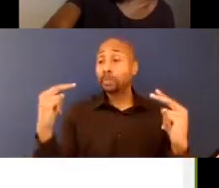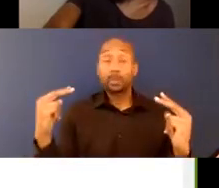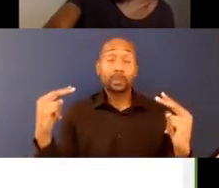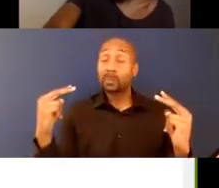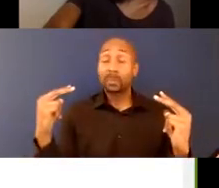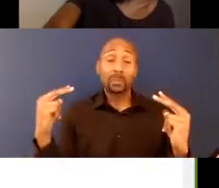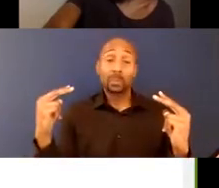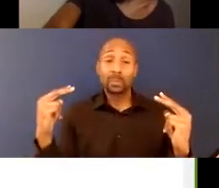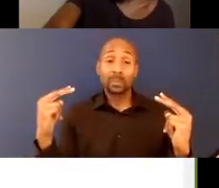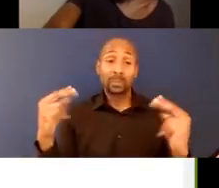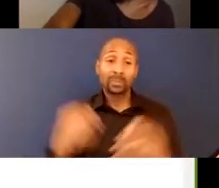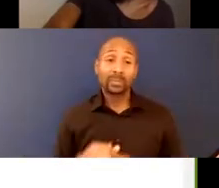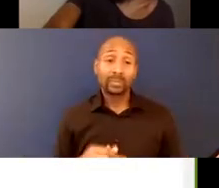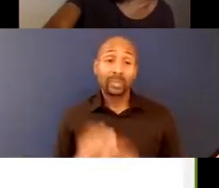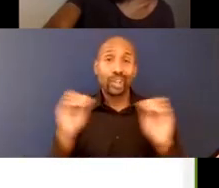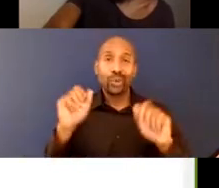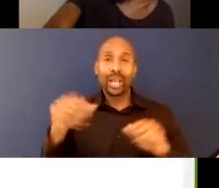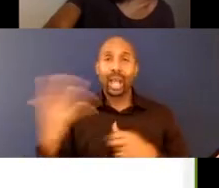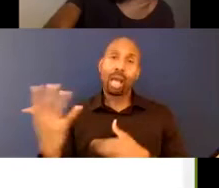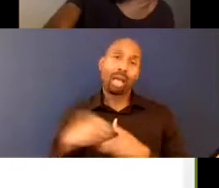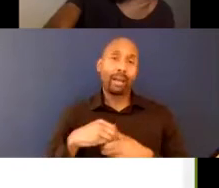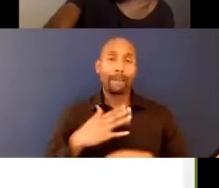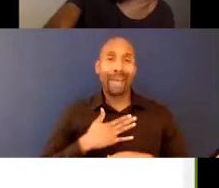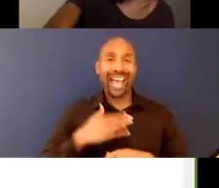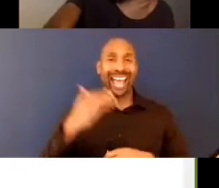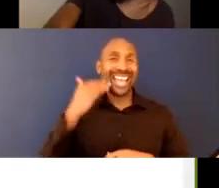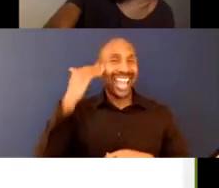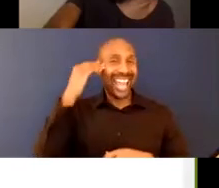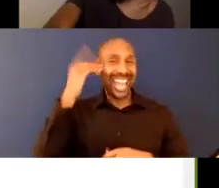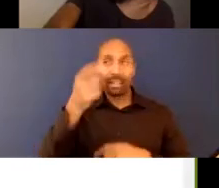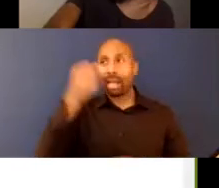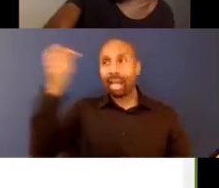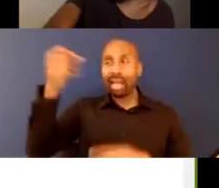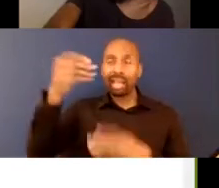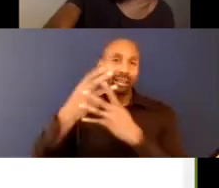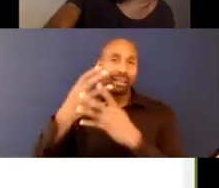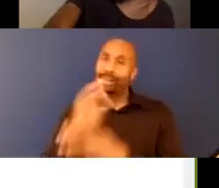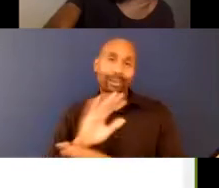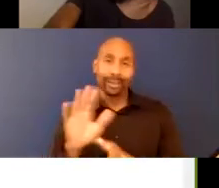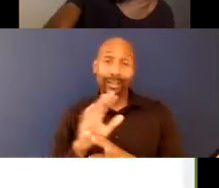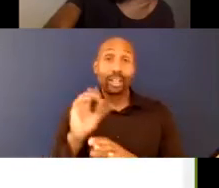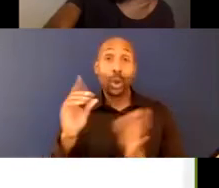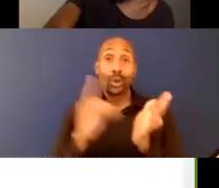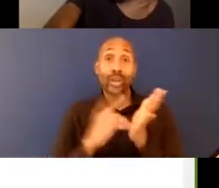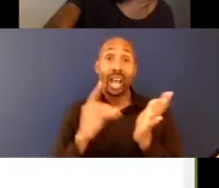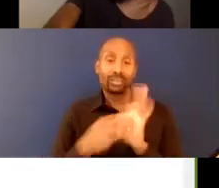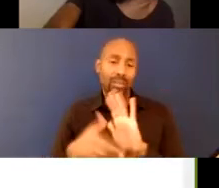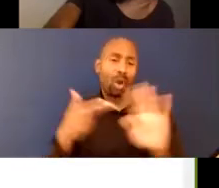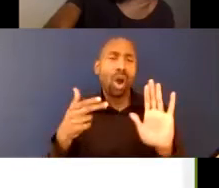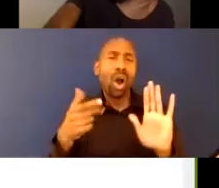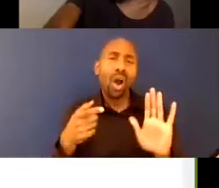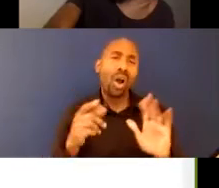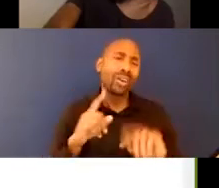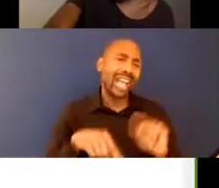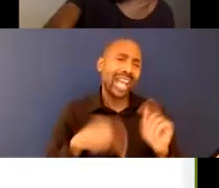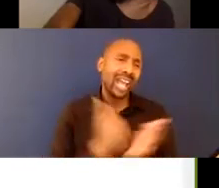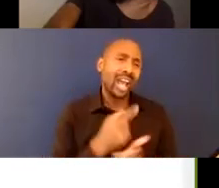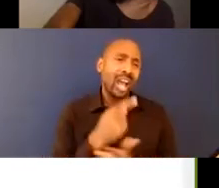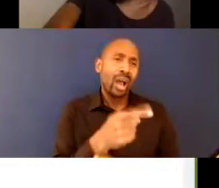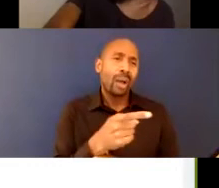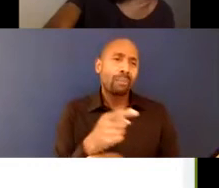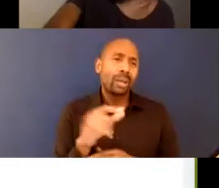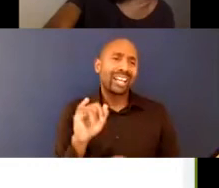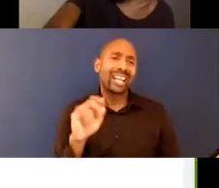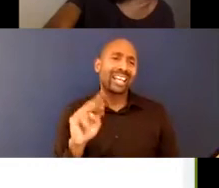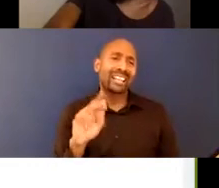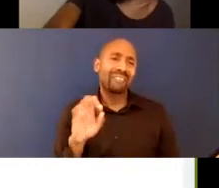carry me away to an institution. No doctor will diagnose me a helpless invalid with an incurable disease. No